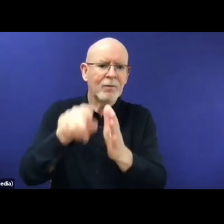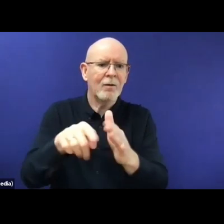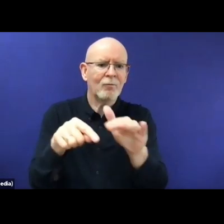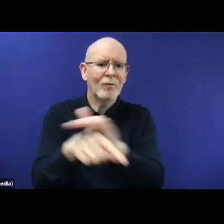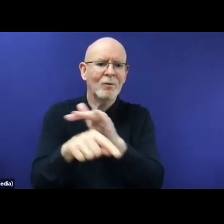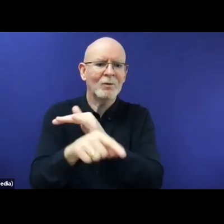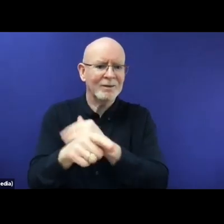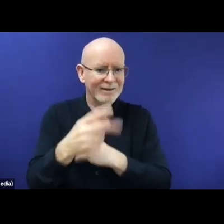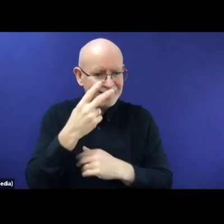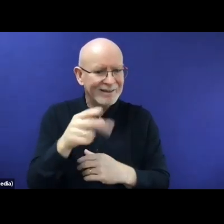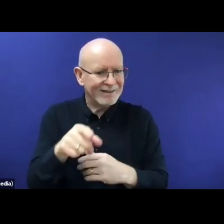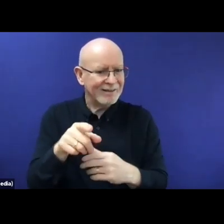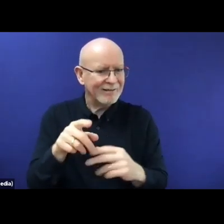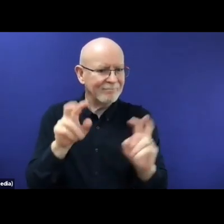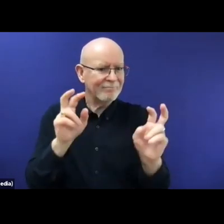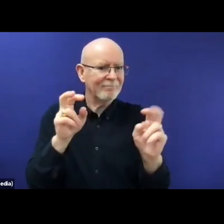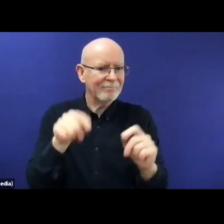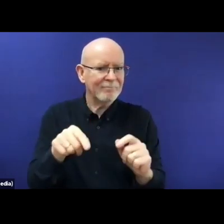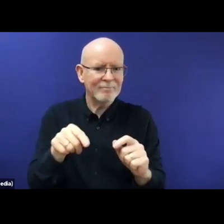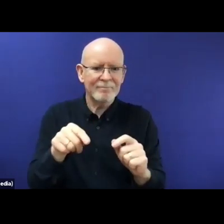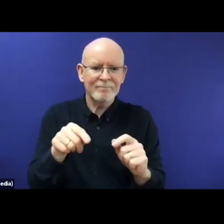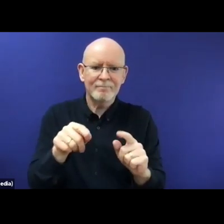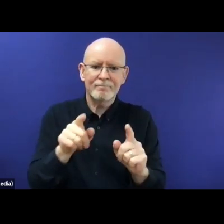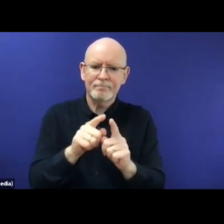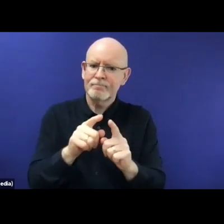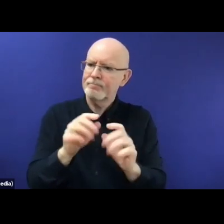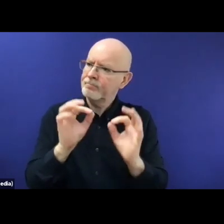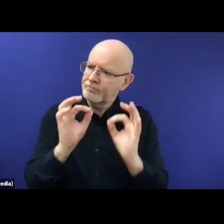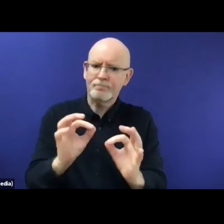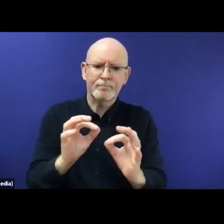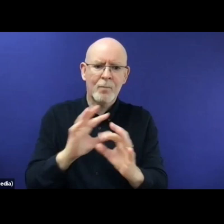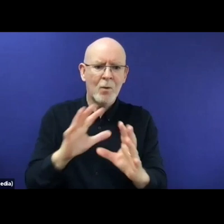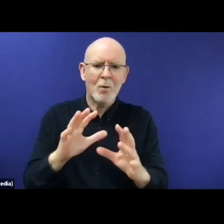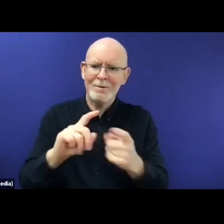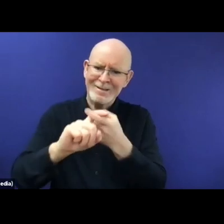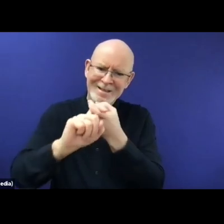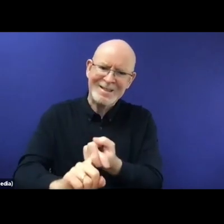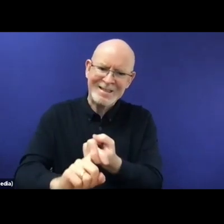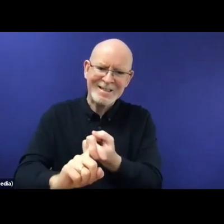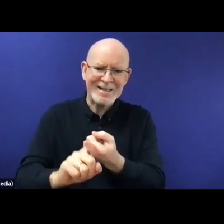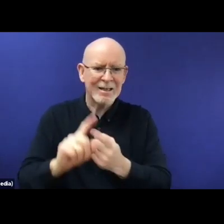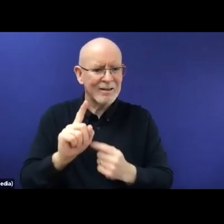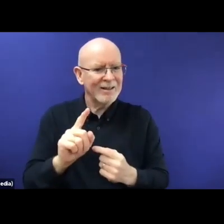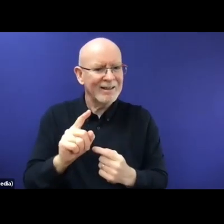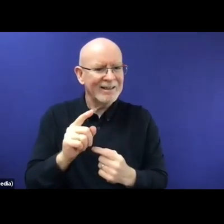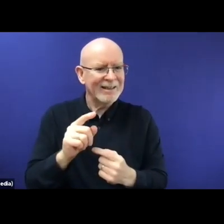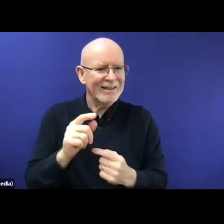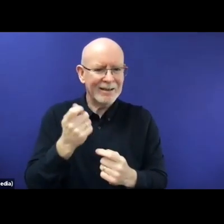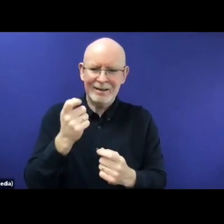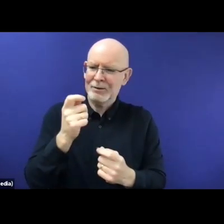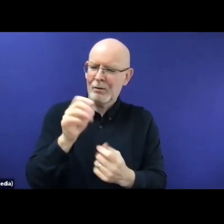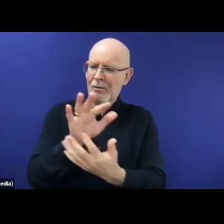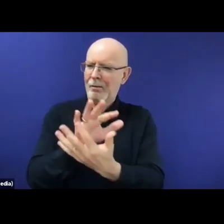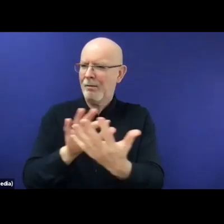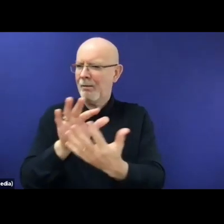any other international instrument, is a document of compromise. We could have written a wonderful